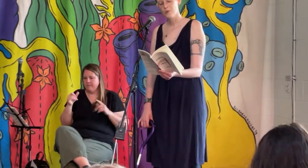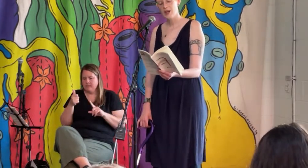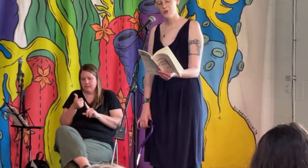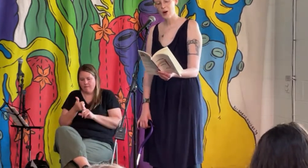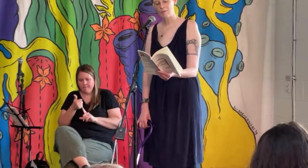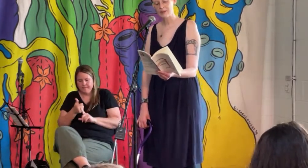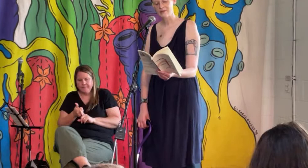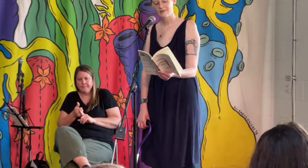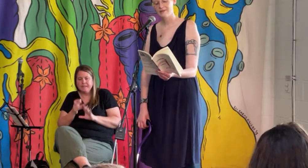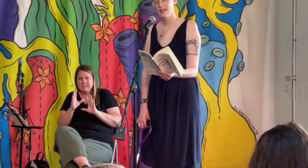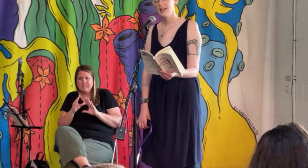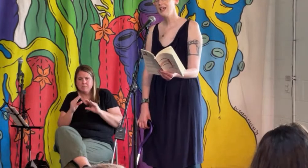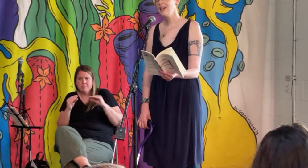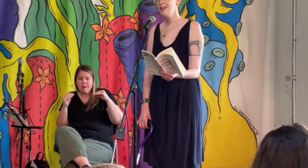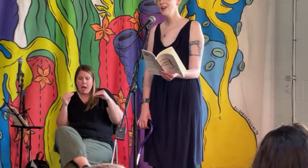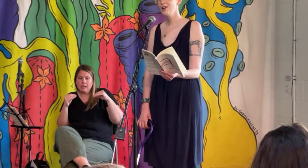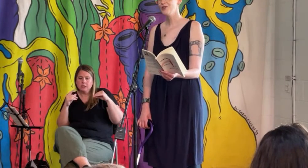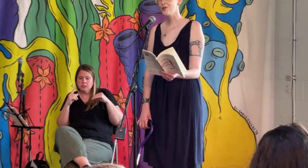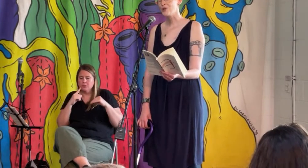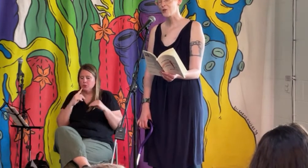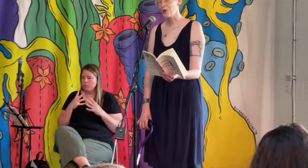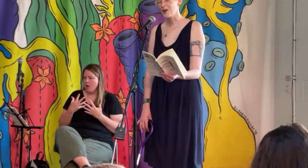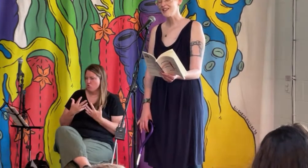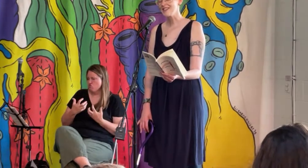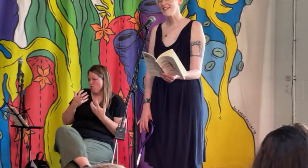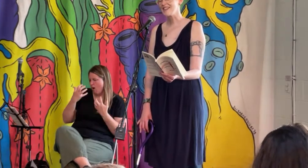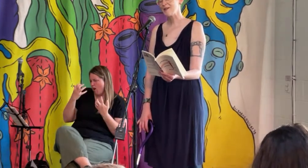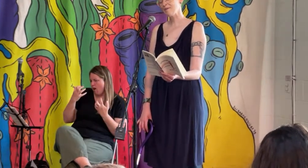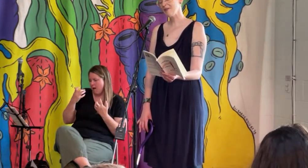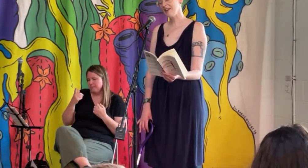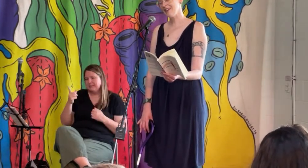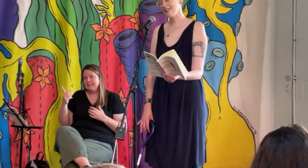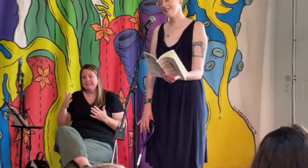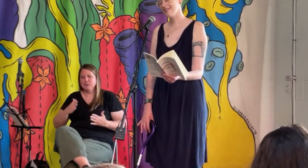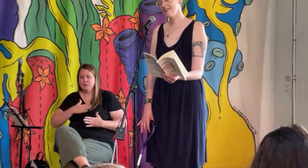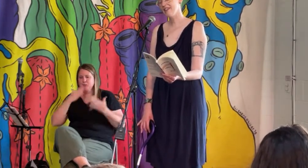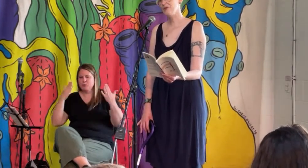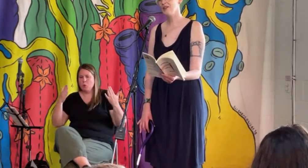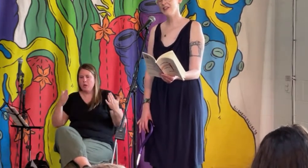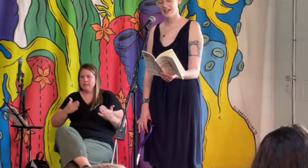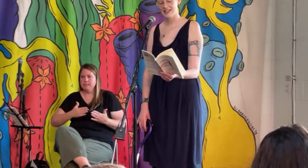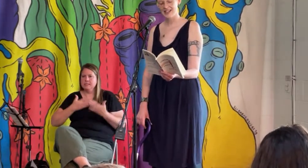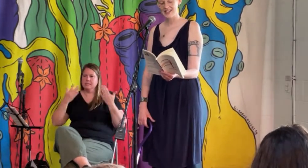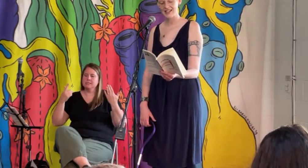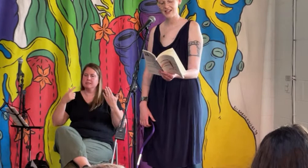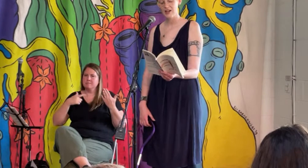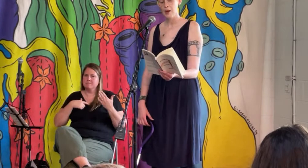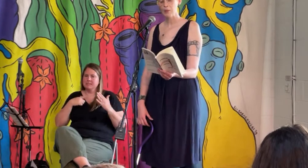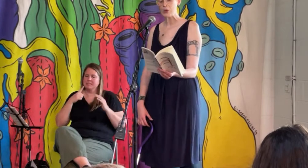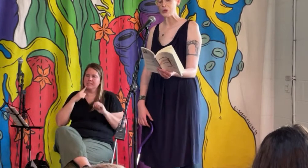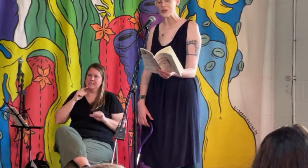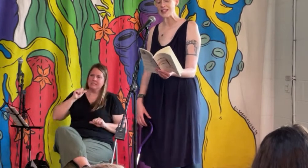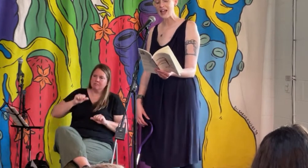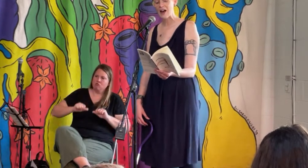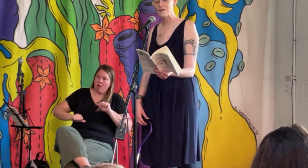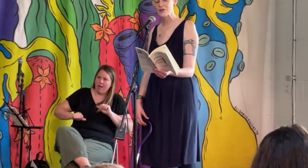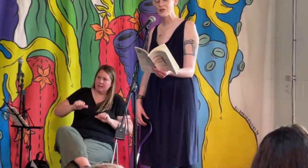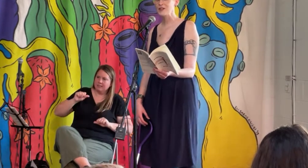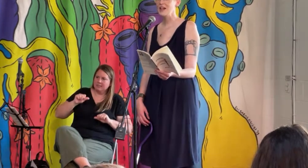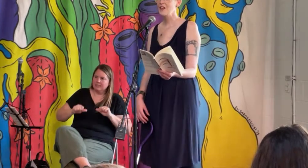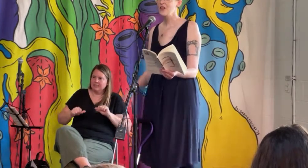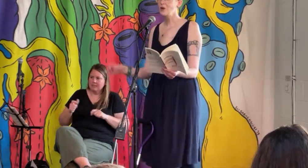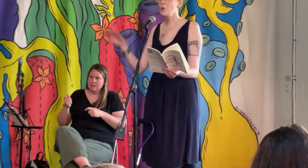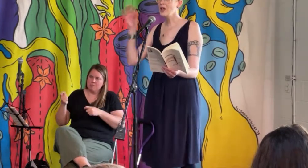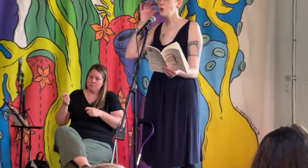Smiles through my grump. He joys me. Reluctant, pulls